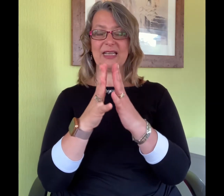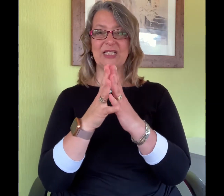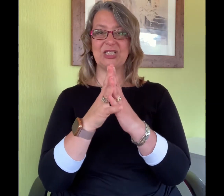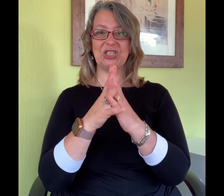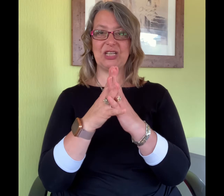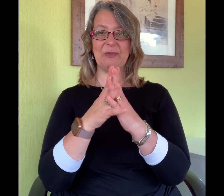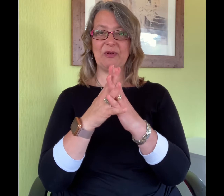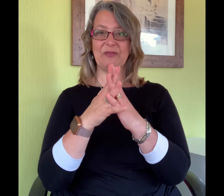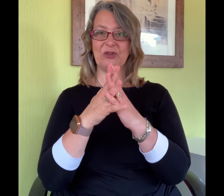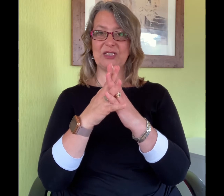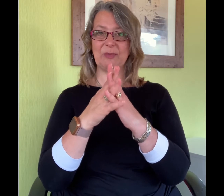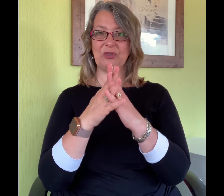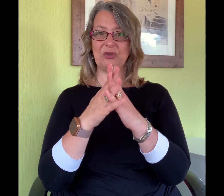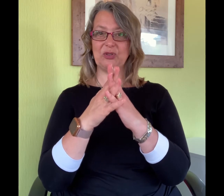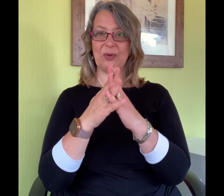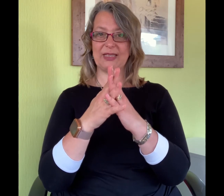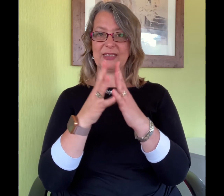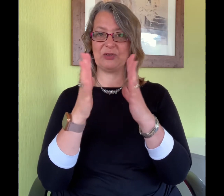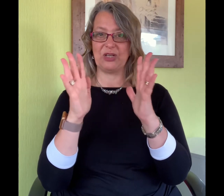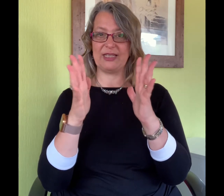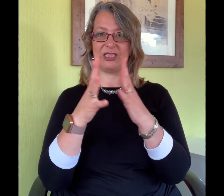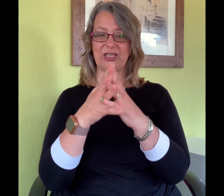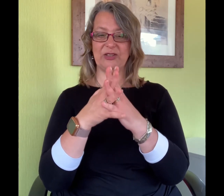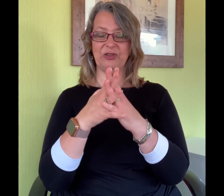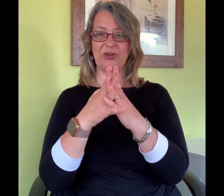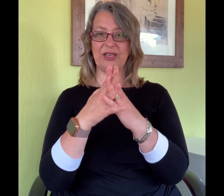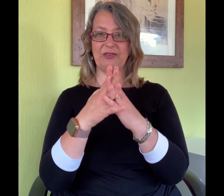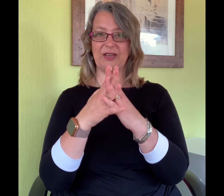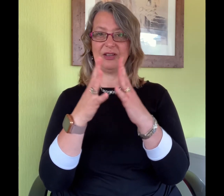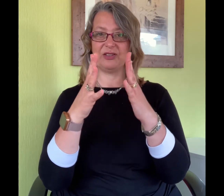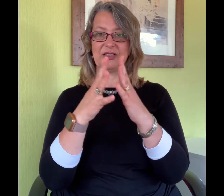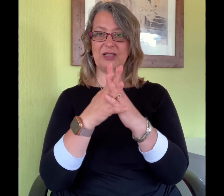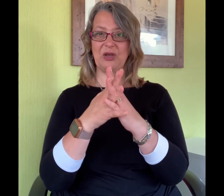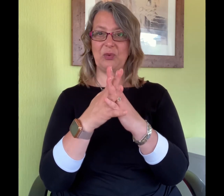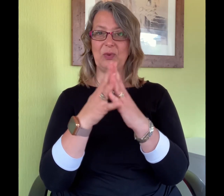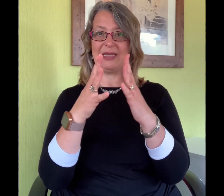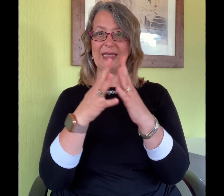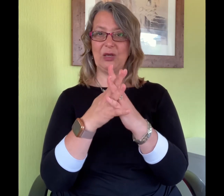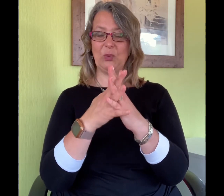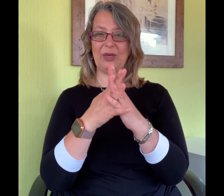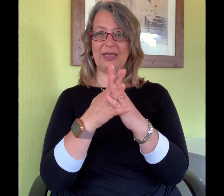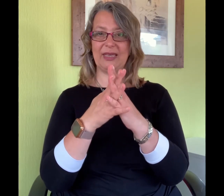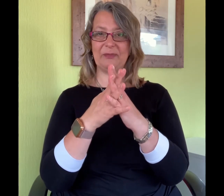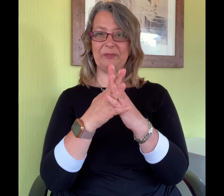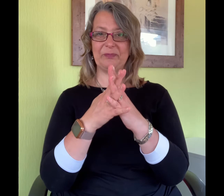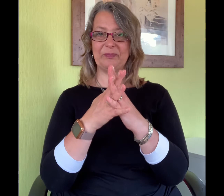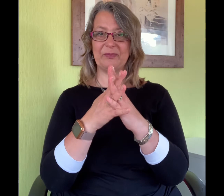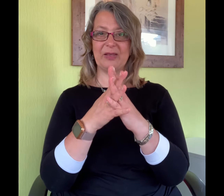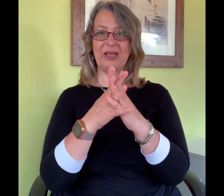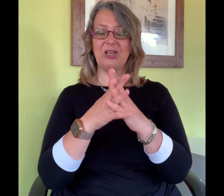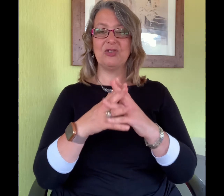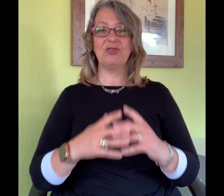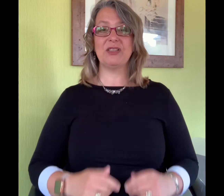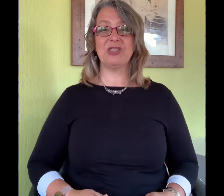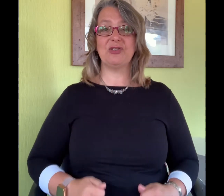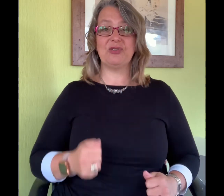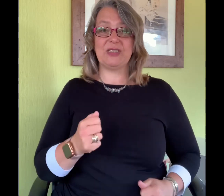letter shape for W twice. So you're interlocking your fingers. Willie Winkie. Runs through the